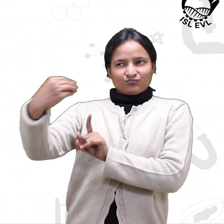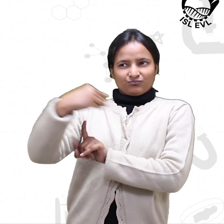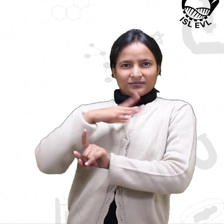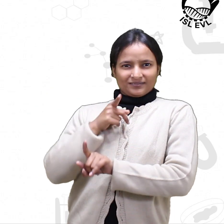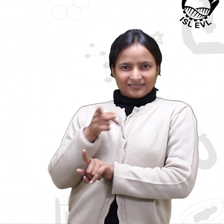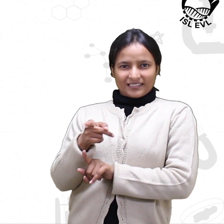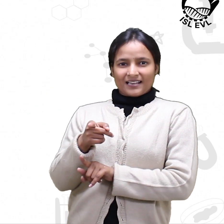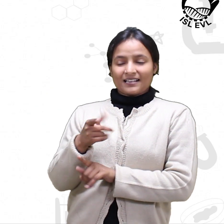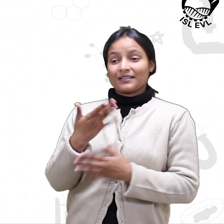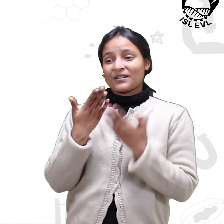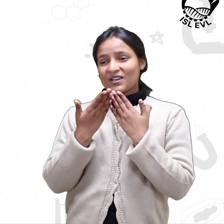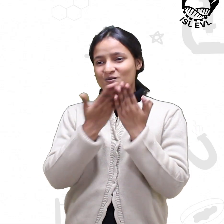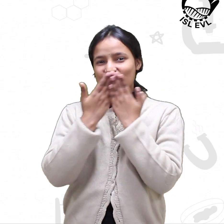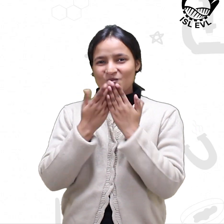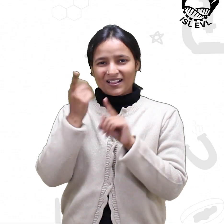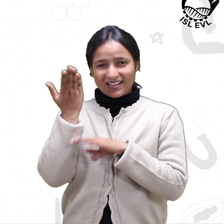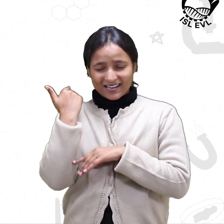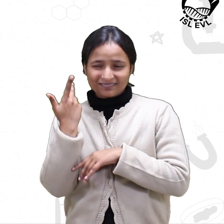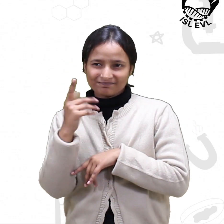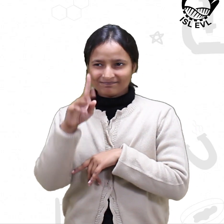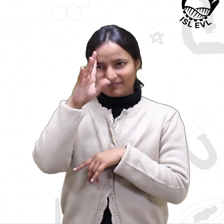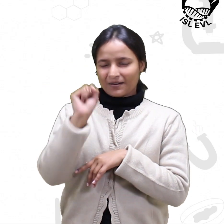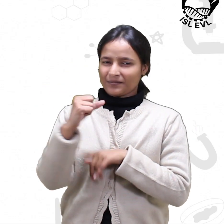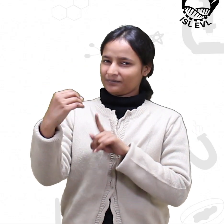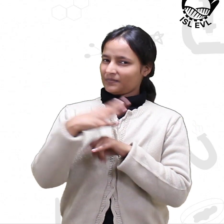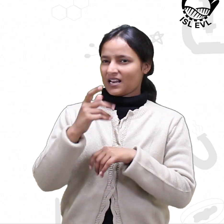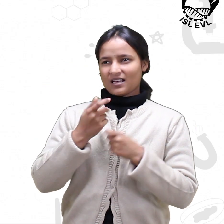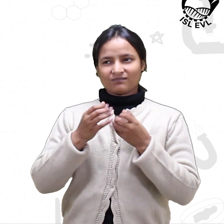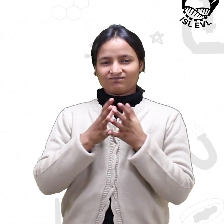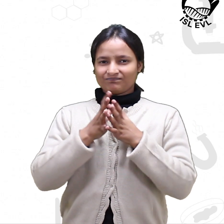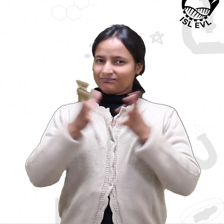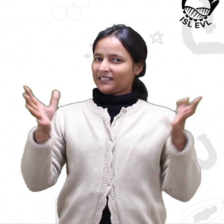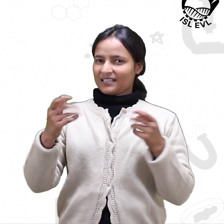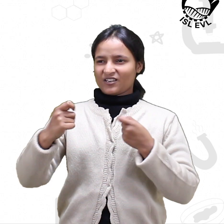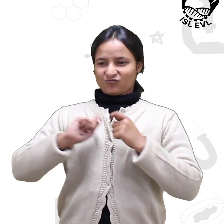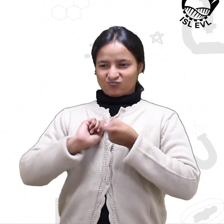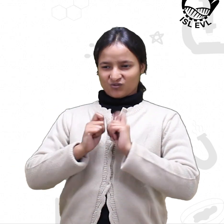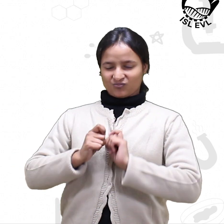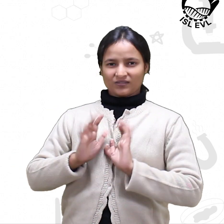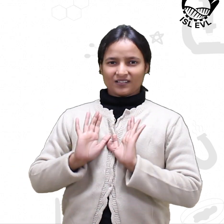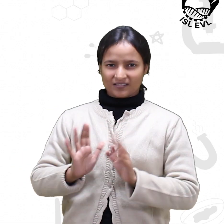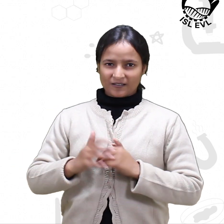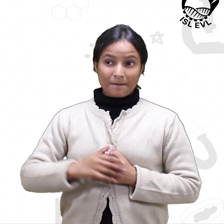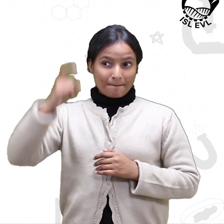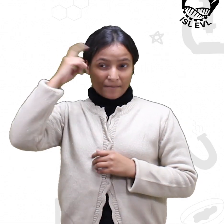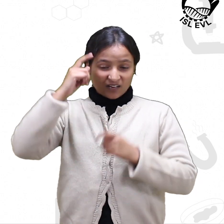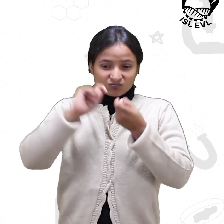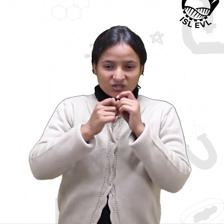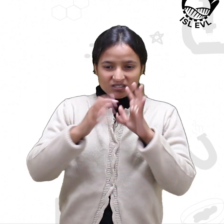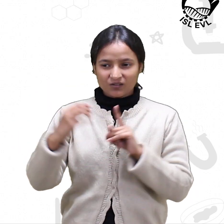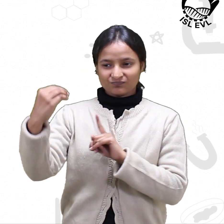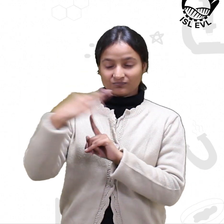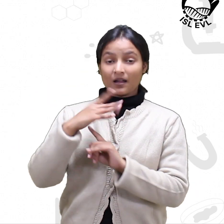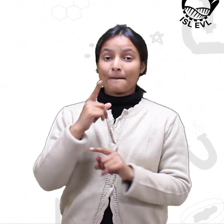a future. So I think high school science teachers might have been a big role, might have played a big role. And I think my dad